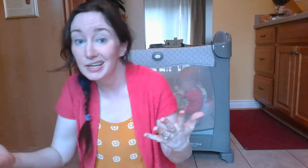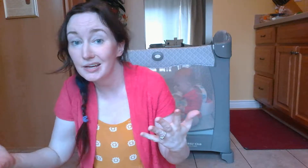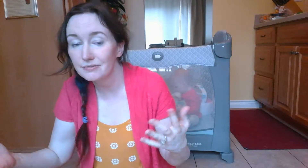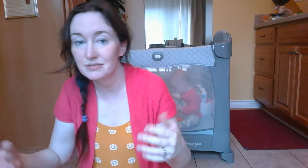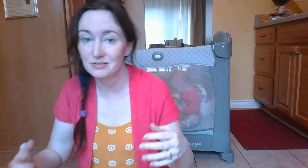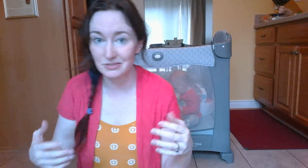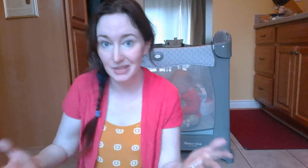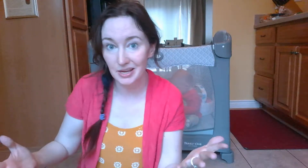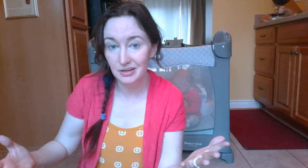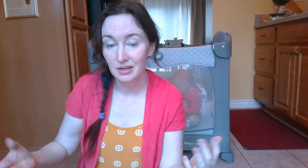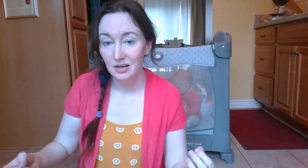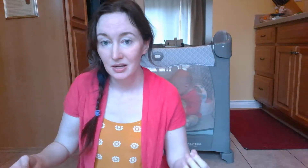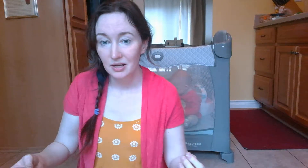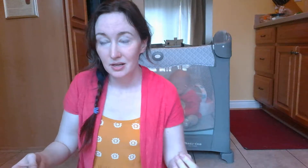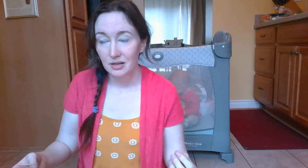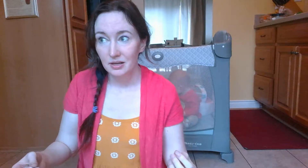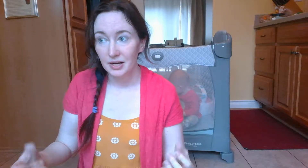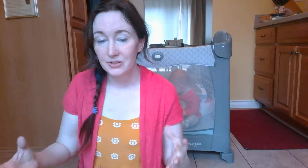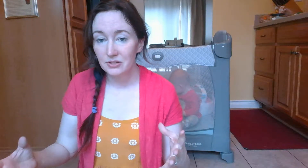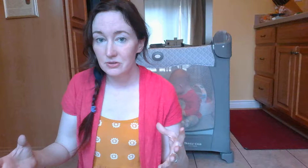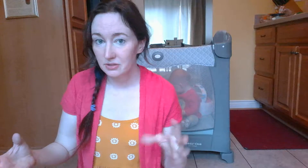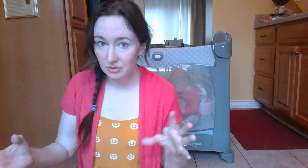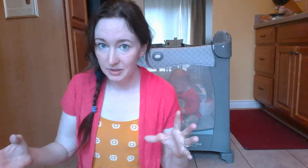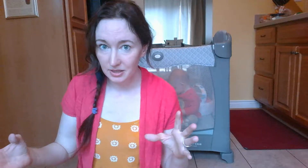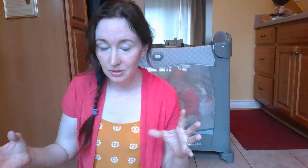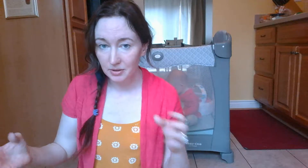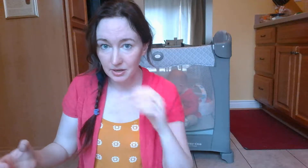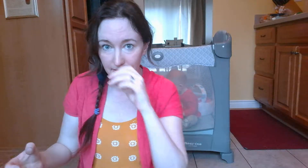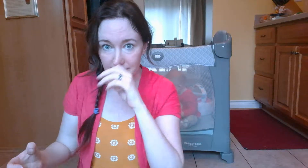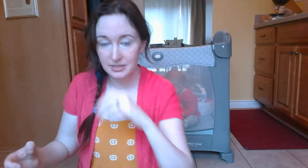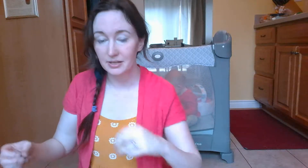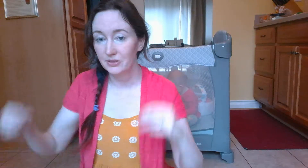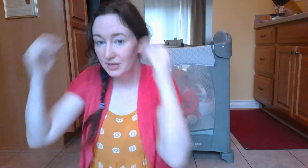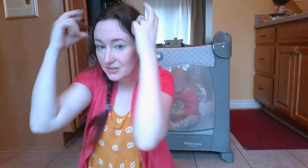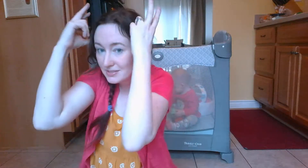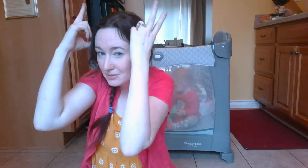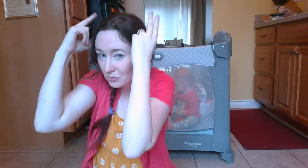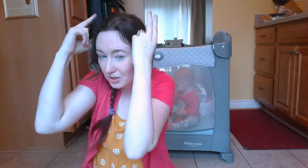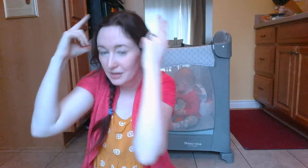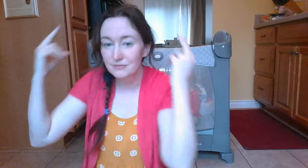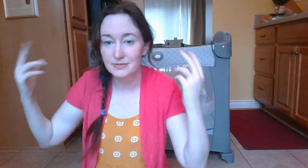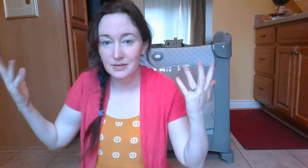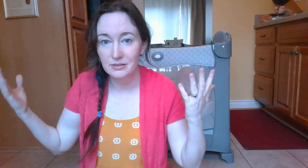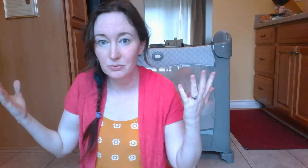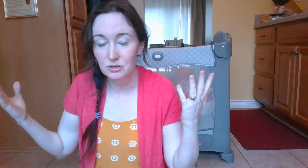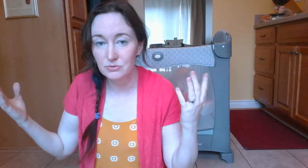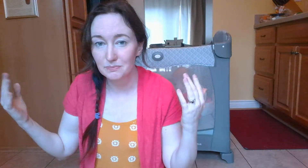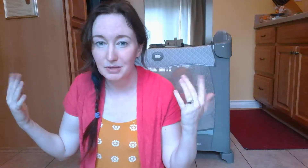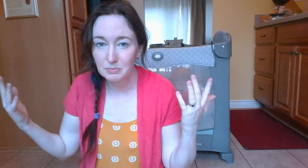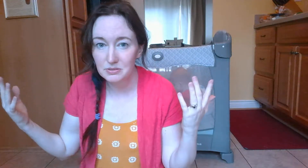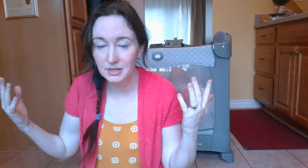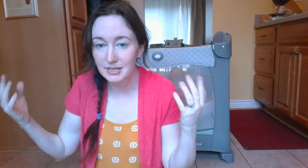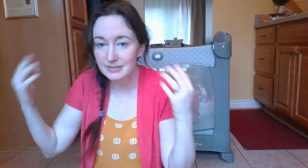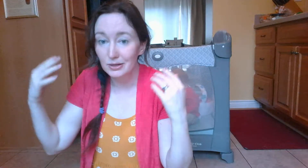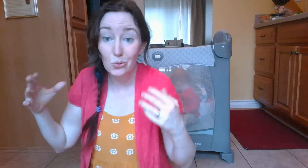cat versus just cat. I think there's a little bit of that going on in ASL. I think this is more kind of the sign you would use with babies or kids. Like, oh,